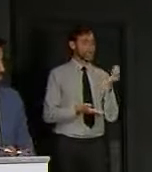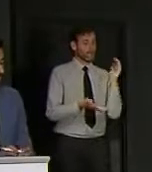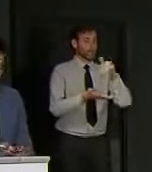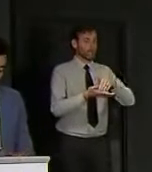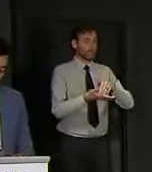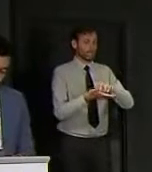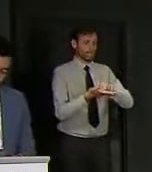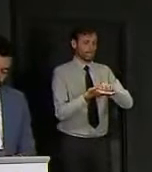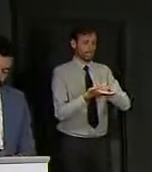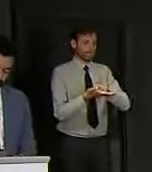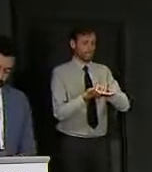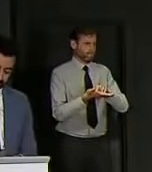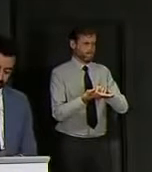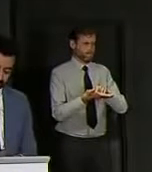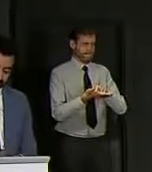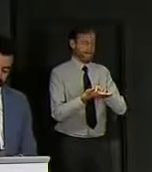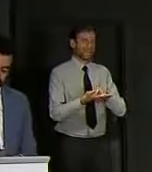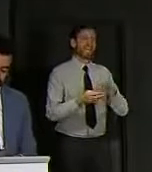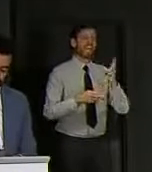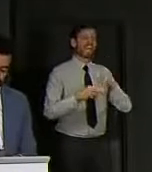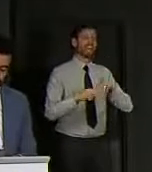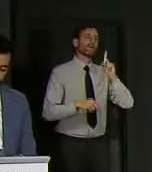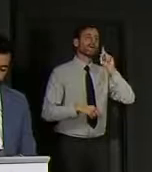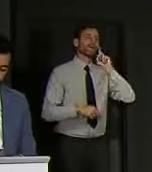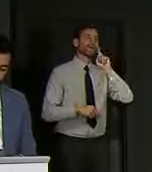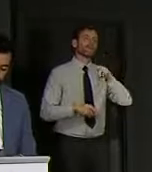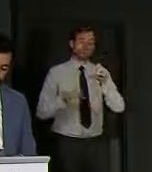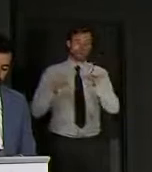form aspect and £1,000 for the